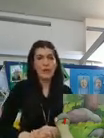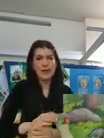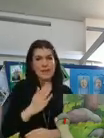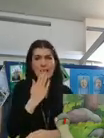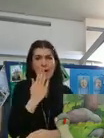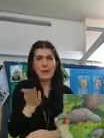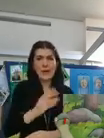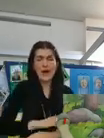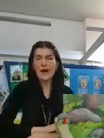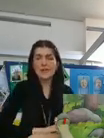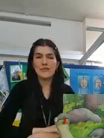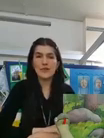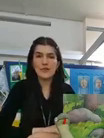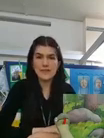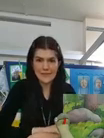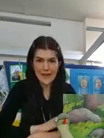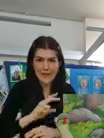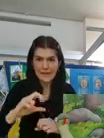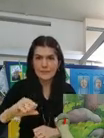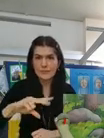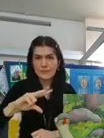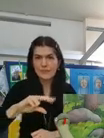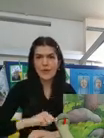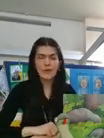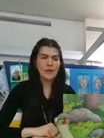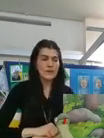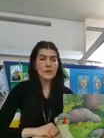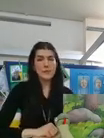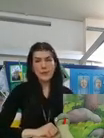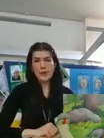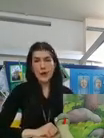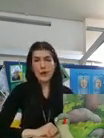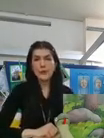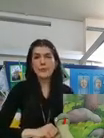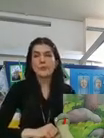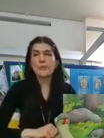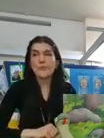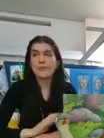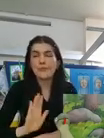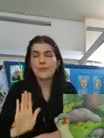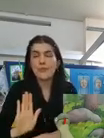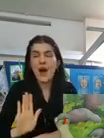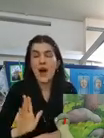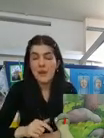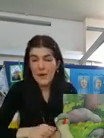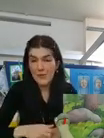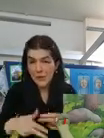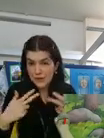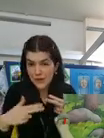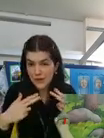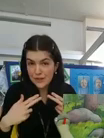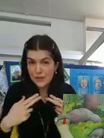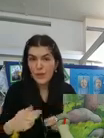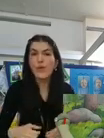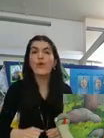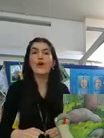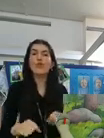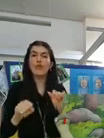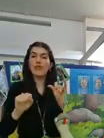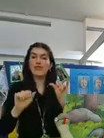"That's terribly kind of you, snake. But no, I'm having a feast with a Gruffalo."